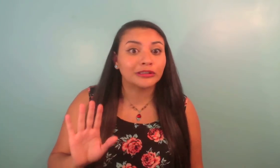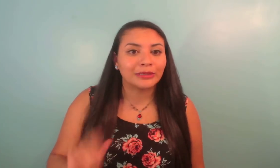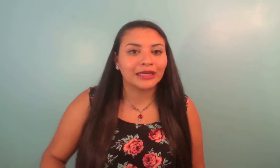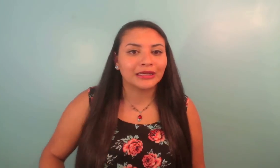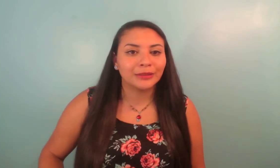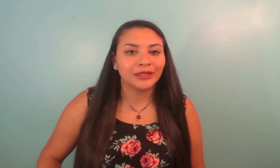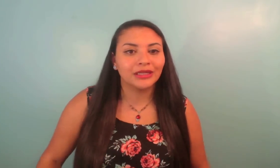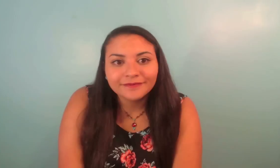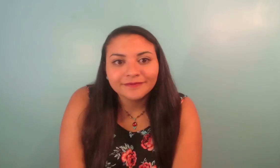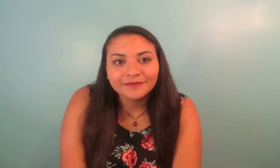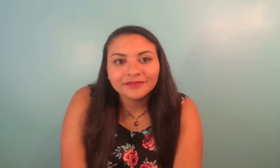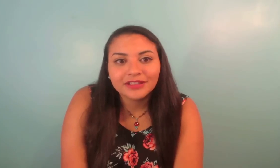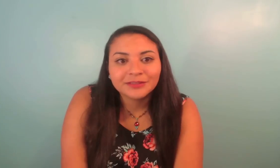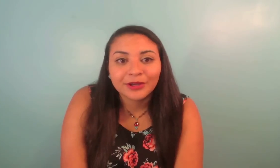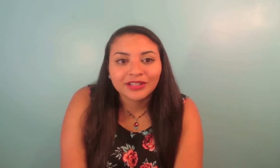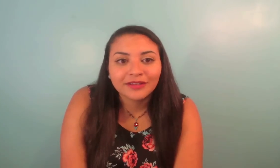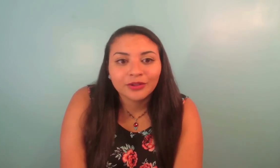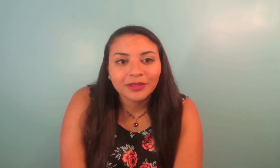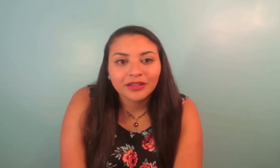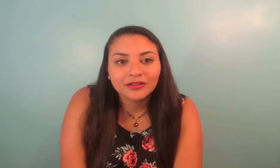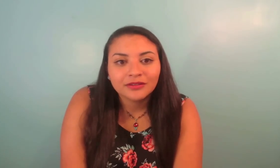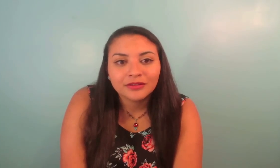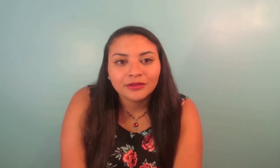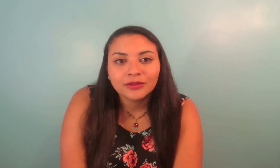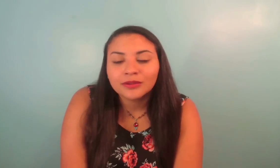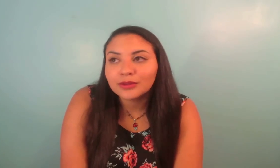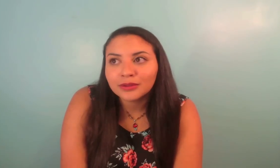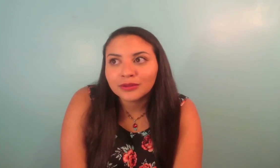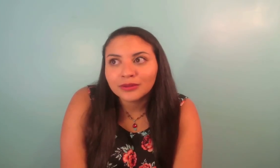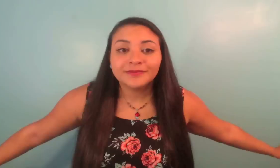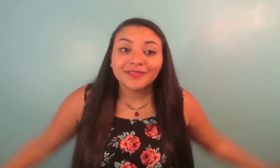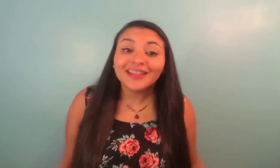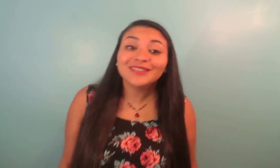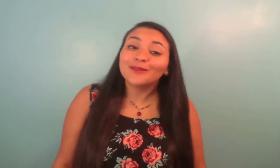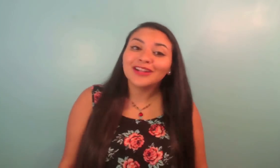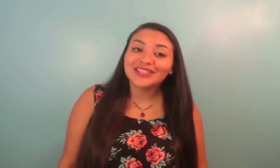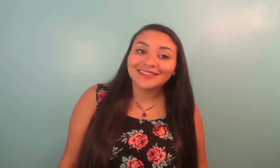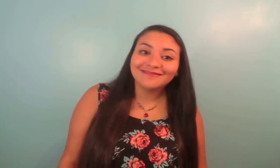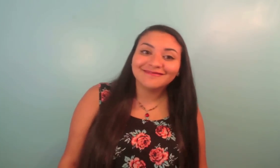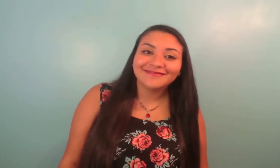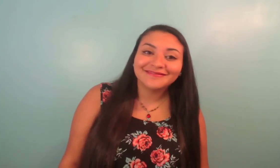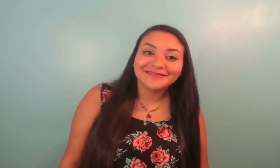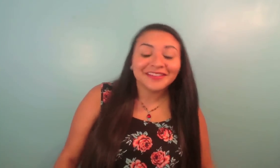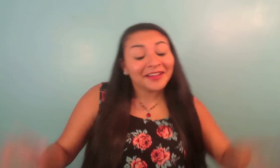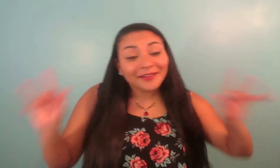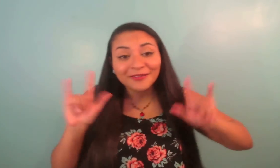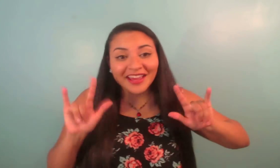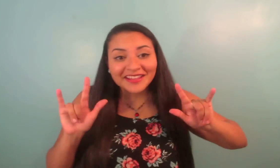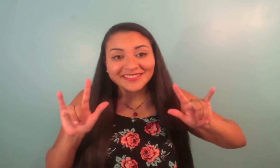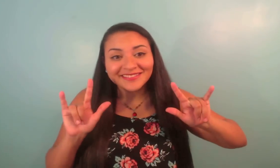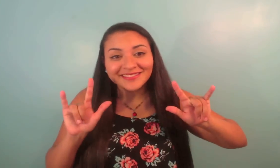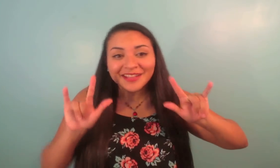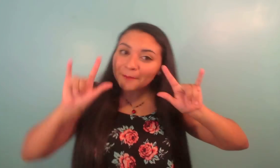bad at keeping it. It's been all day filming. Thanks for watching. Love you guys.